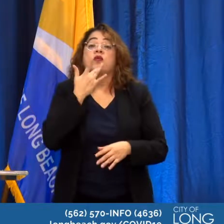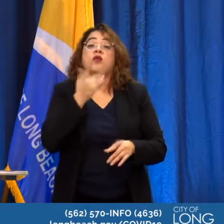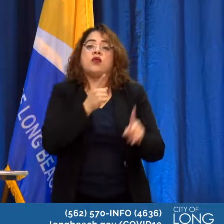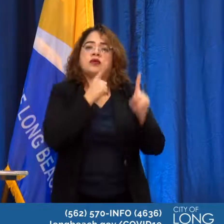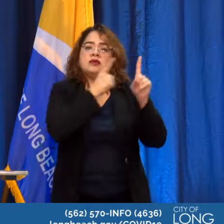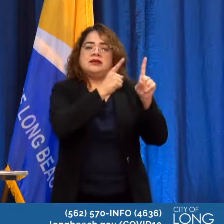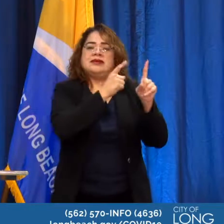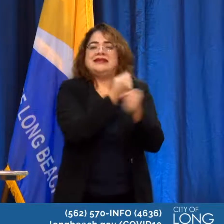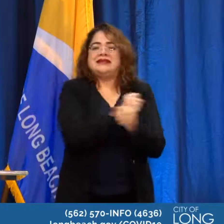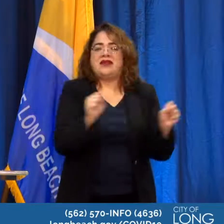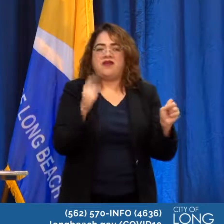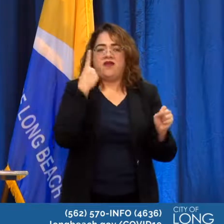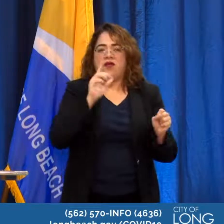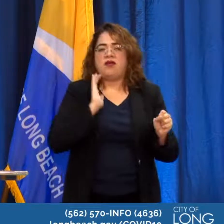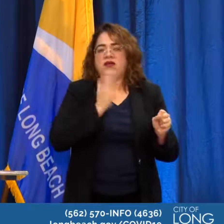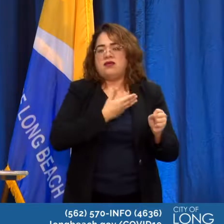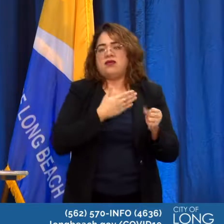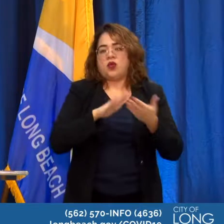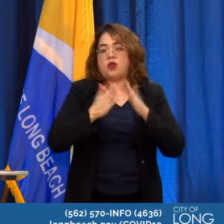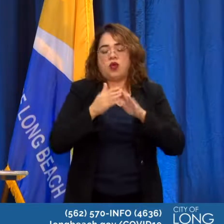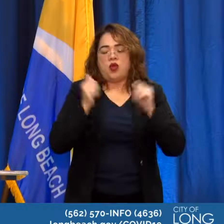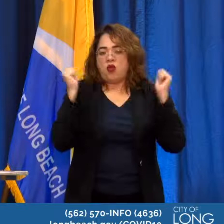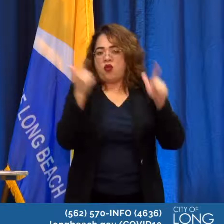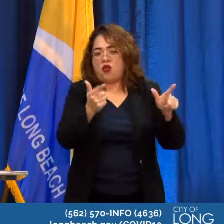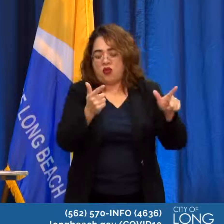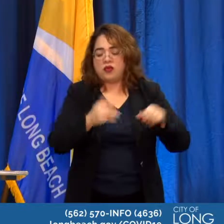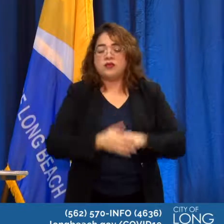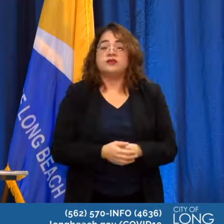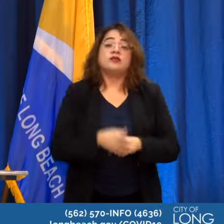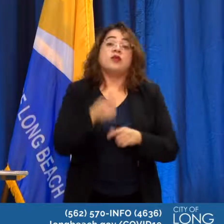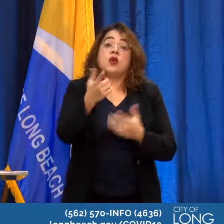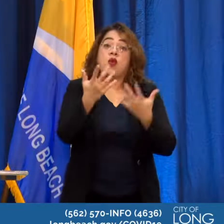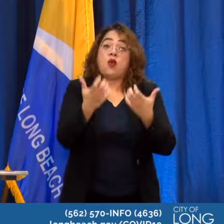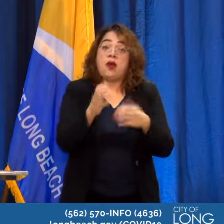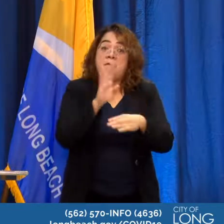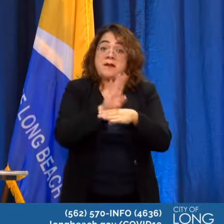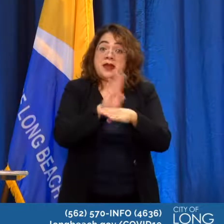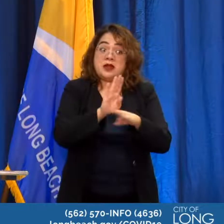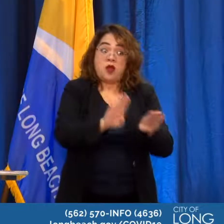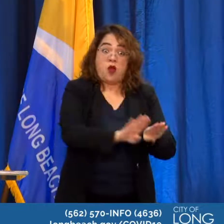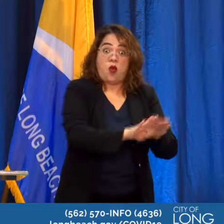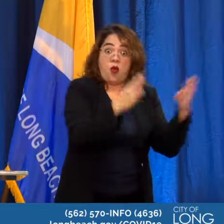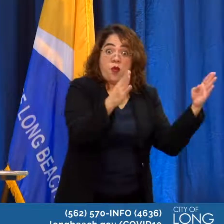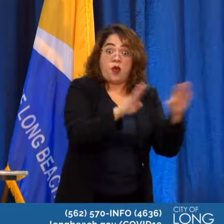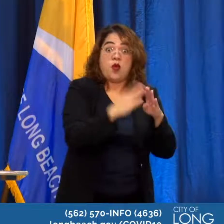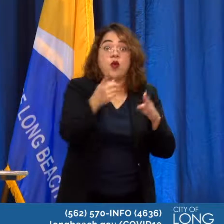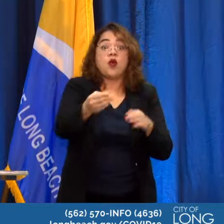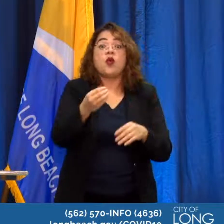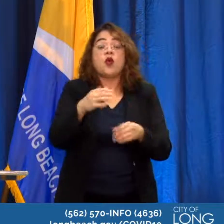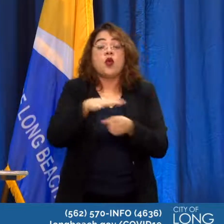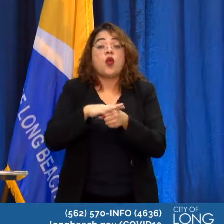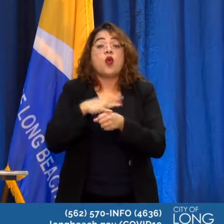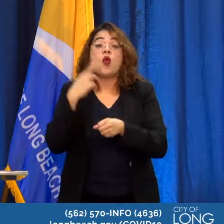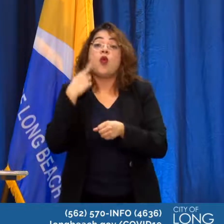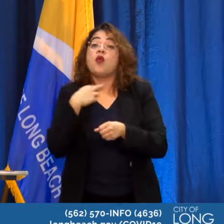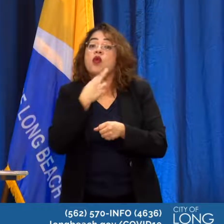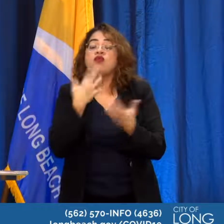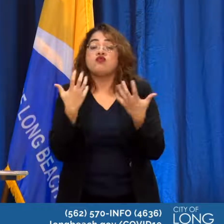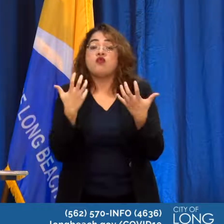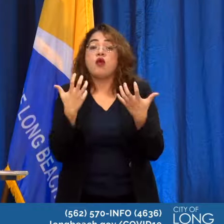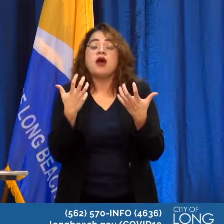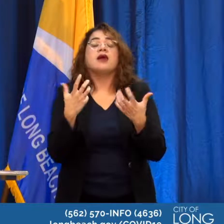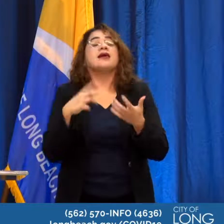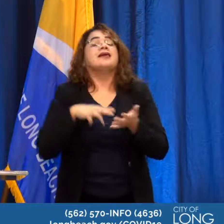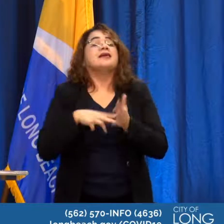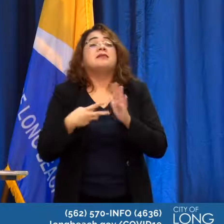community. I do say if you want businesses to open back up and you want to be eating at your local restaurant, it's incumbent upon